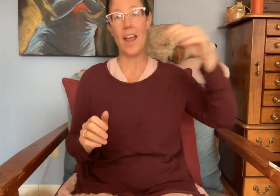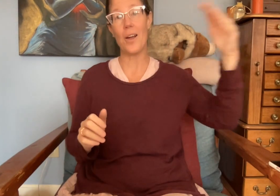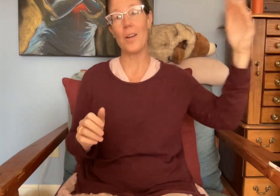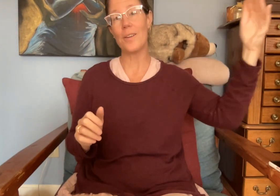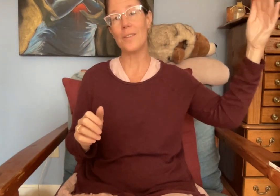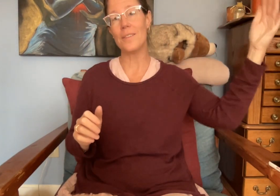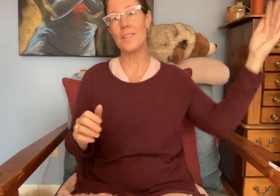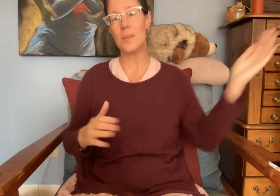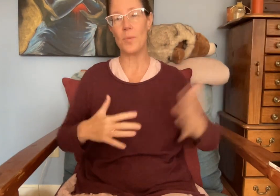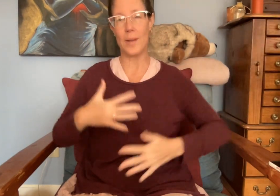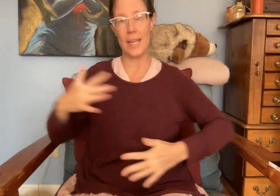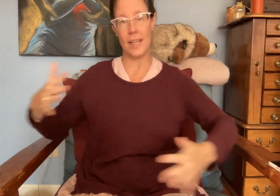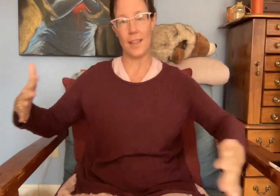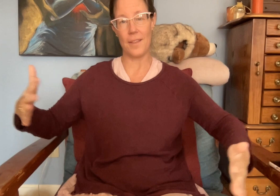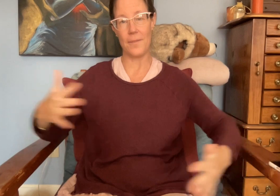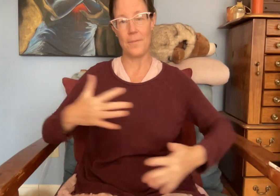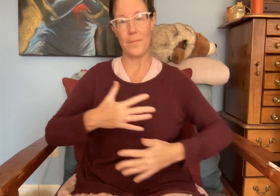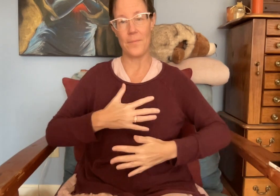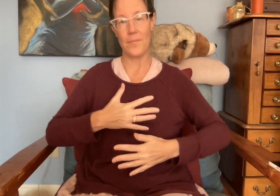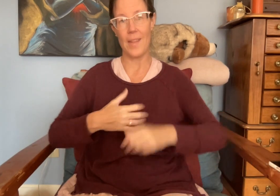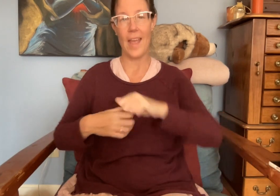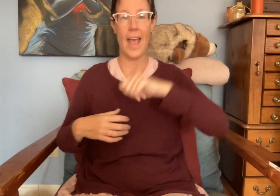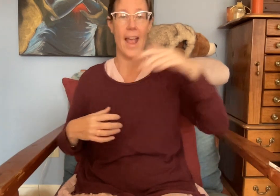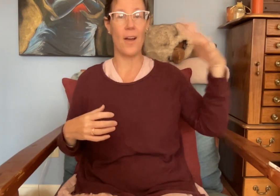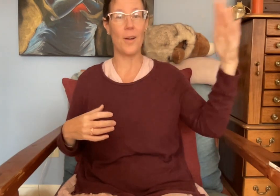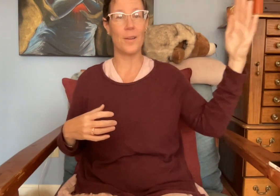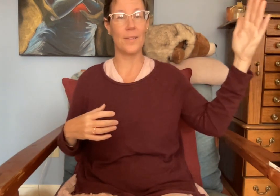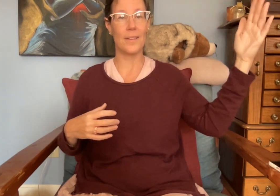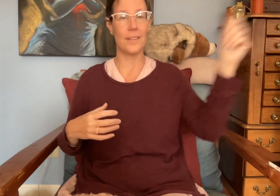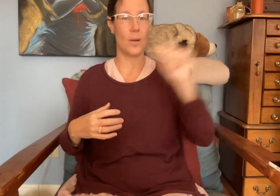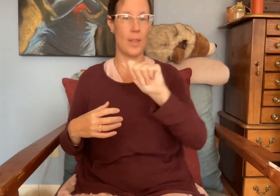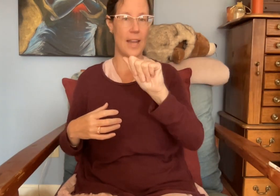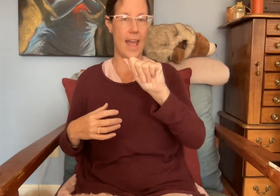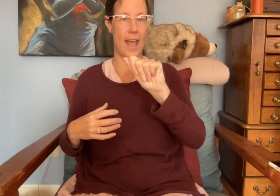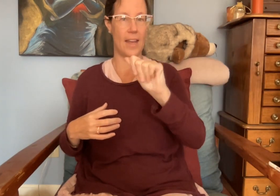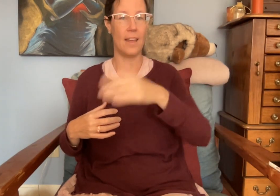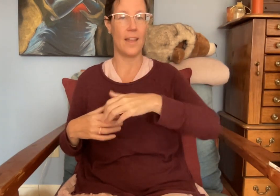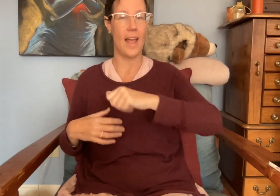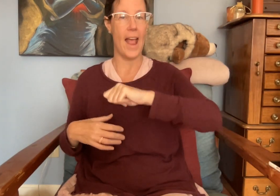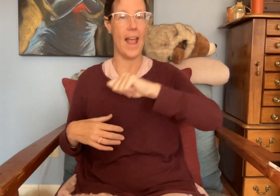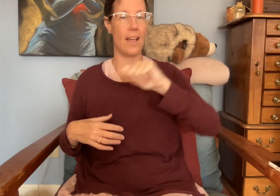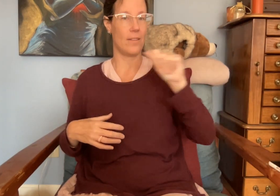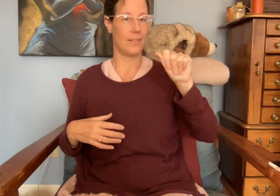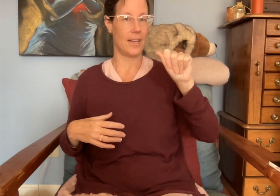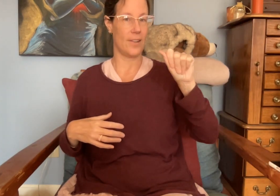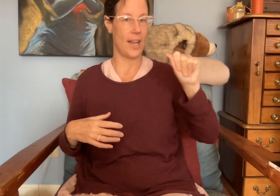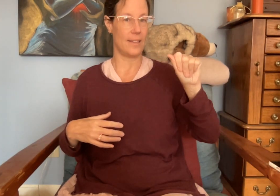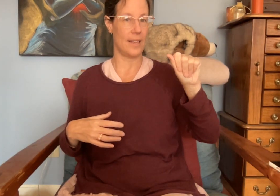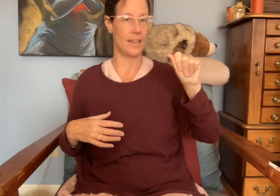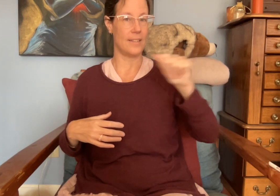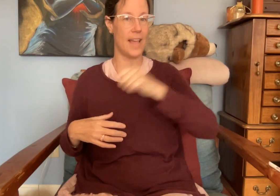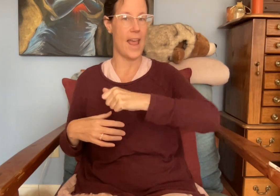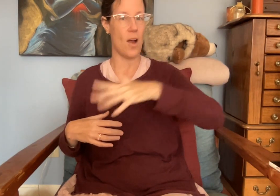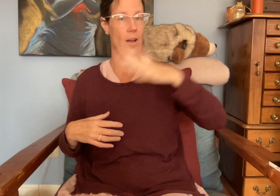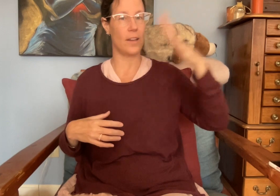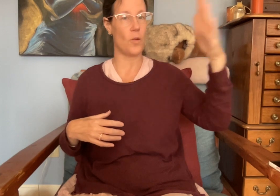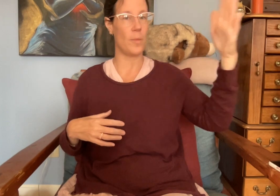Air to breathe. Air, start with an A, like your hands like this. Air, and then you open it